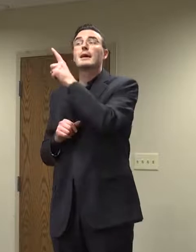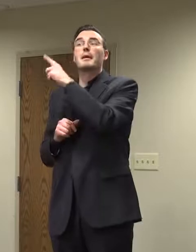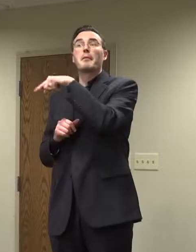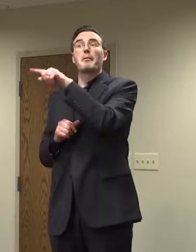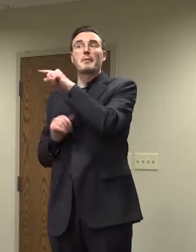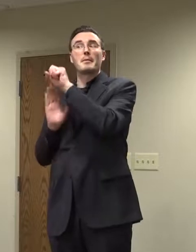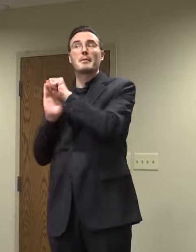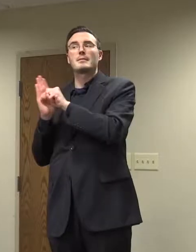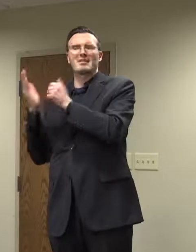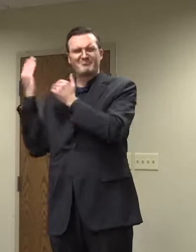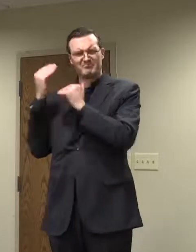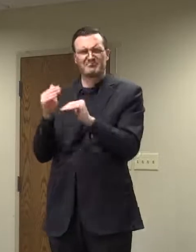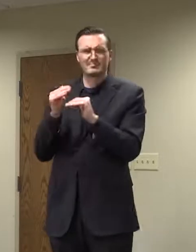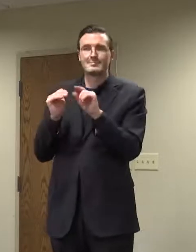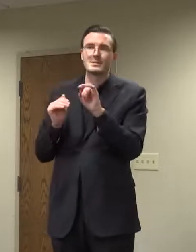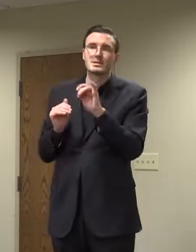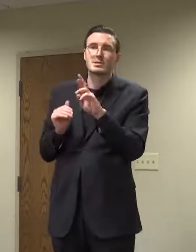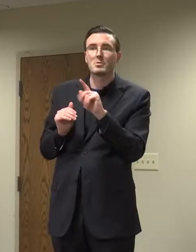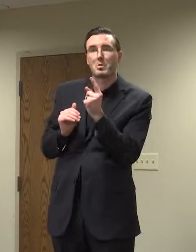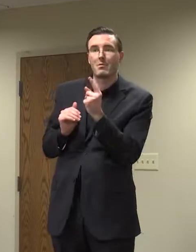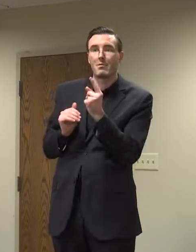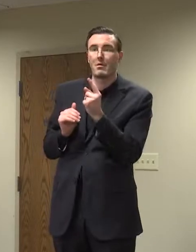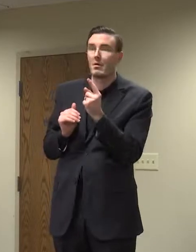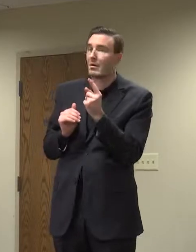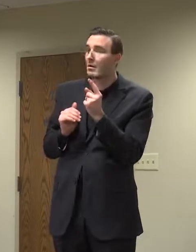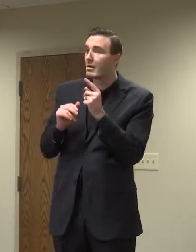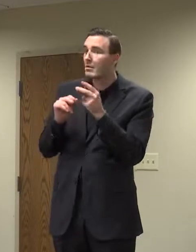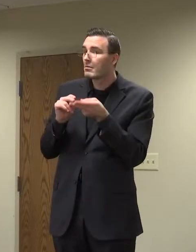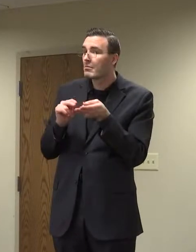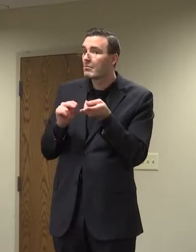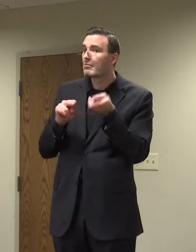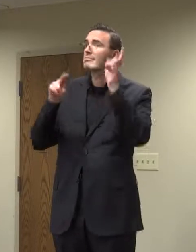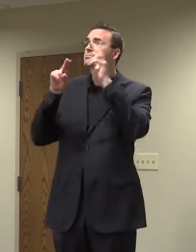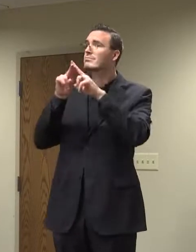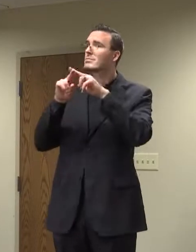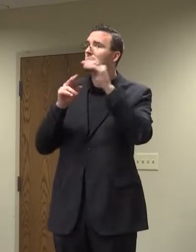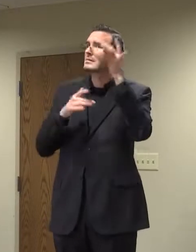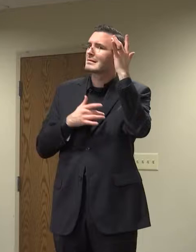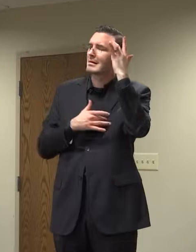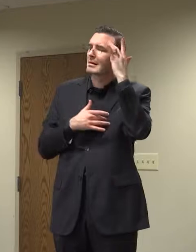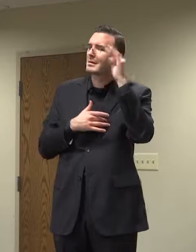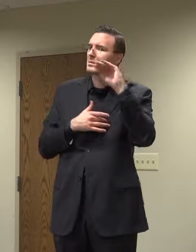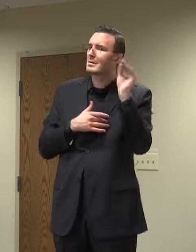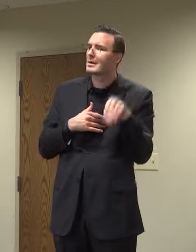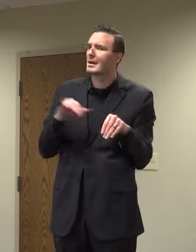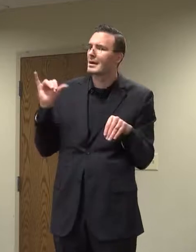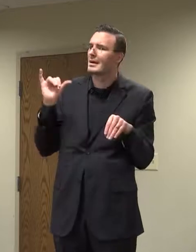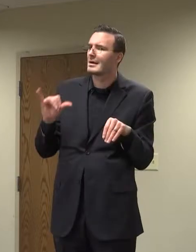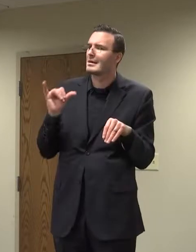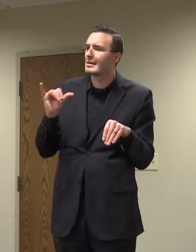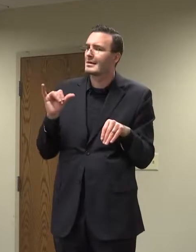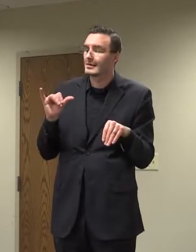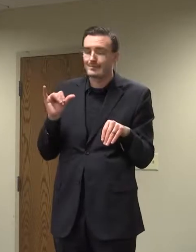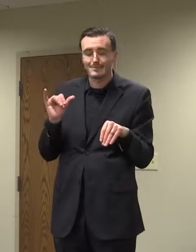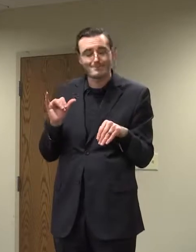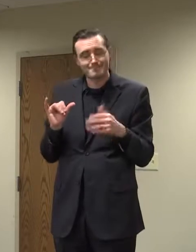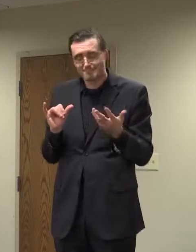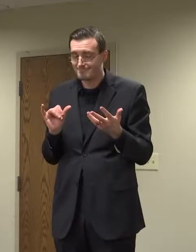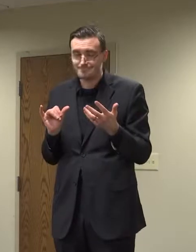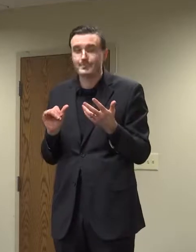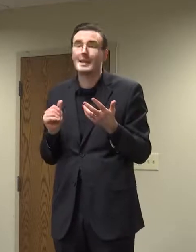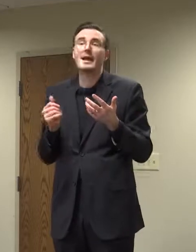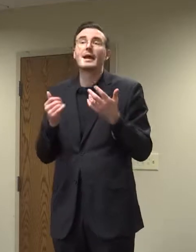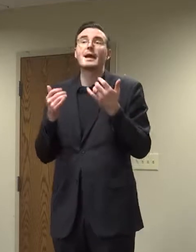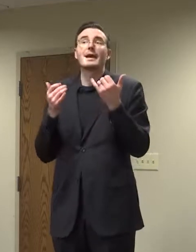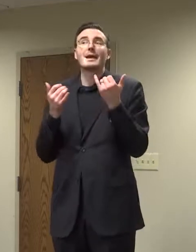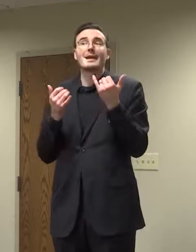did not go down. It went up. And as we go through, I come back as I have more and more having a hard